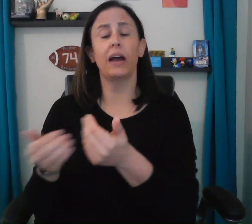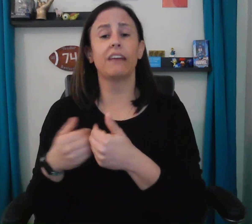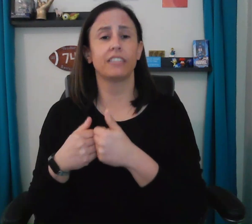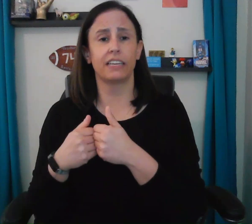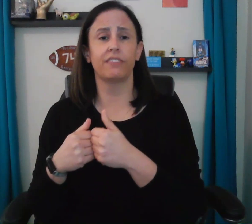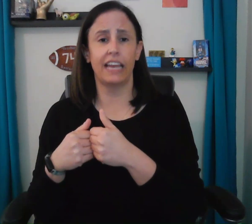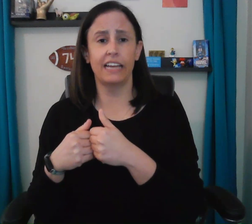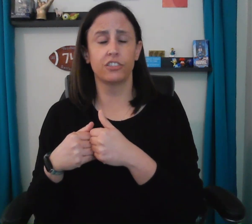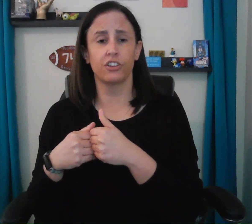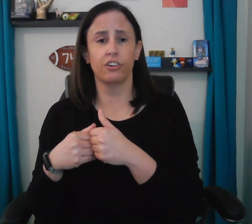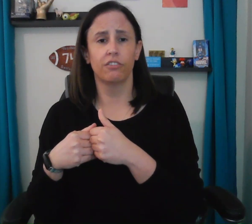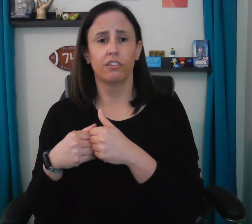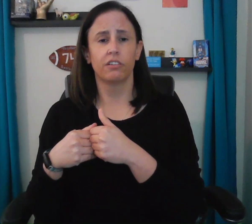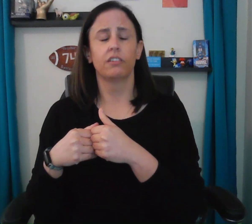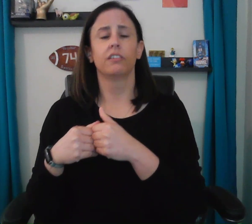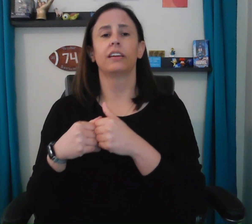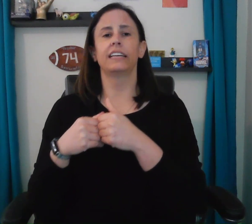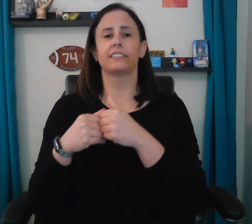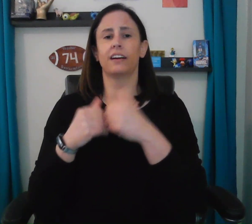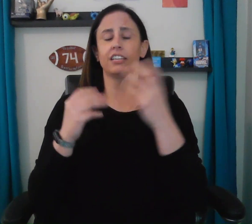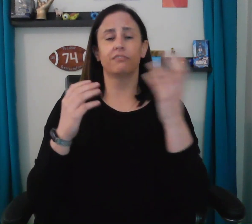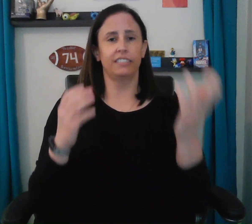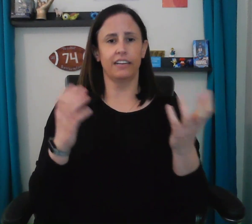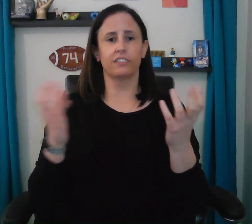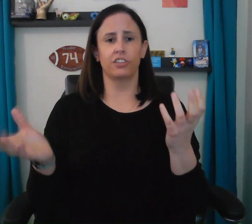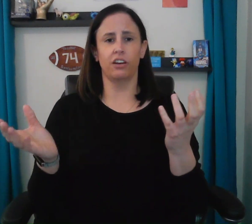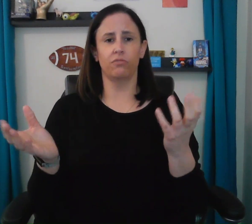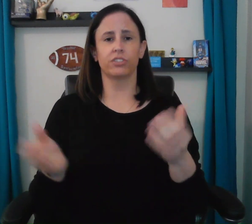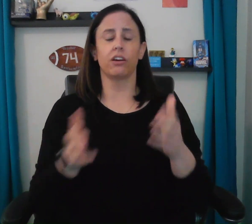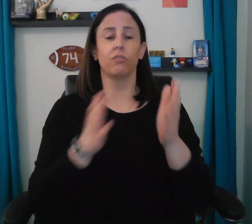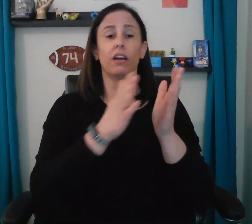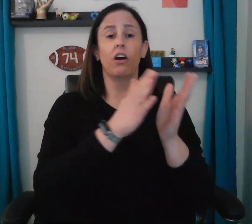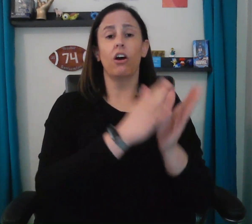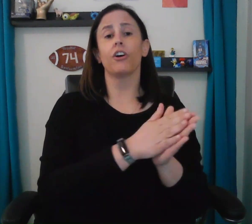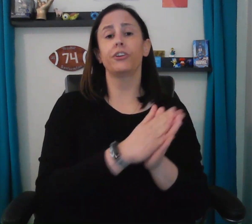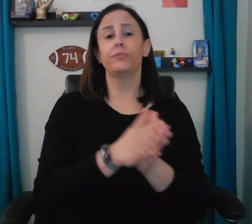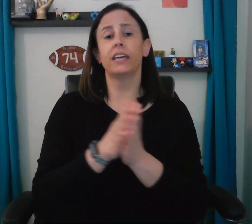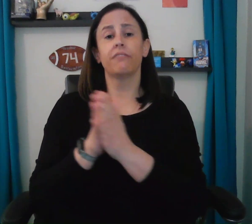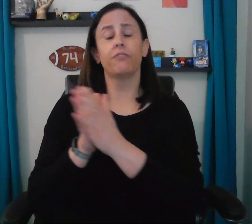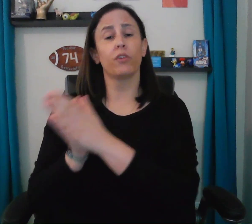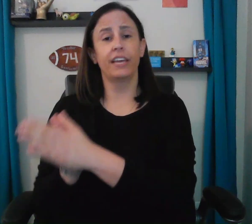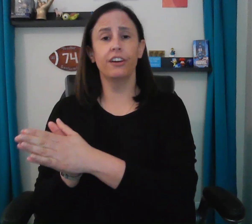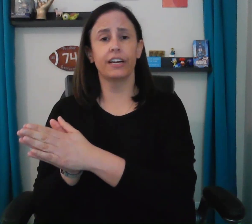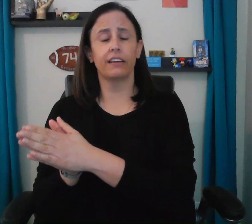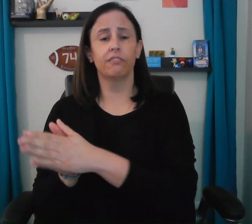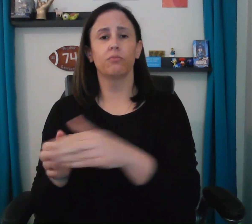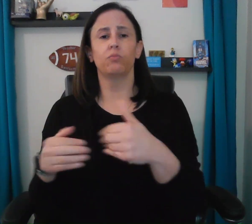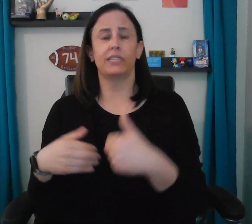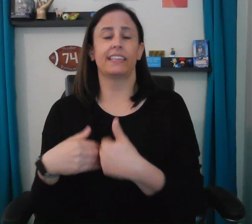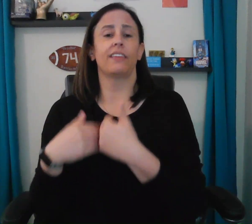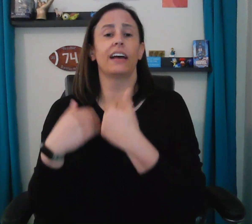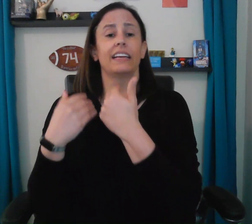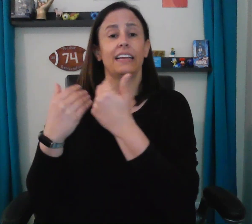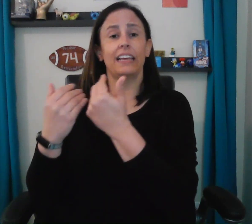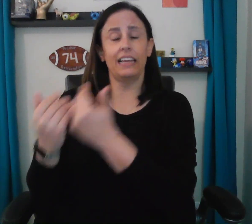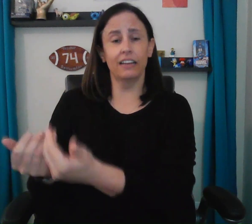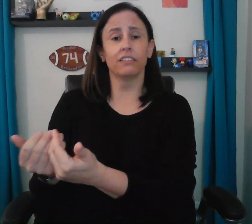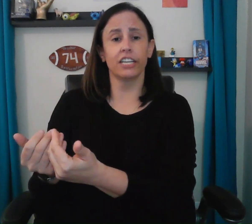have to give the answer. It's not yes, no. So are you deaf or hearing? We say that in